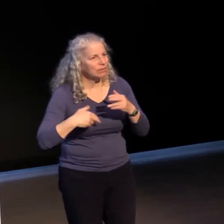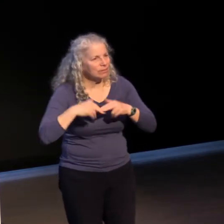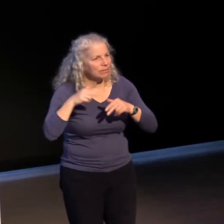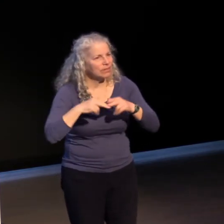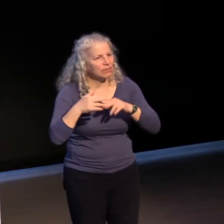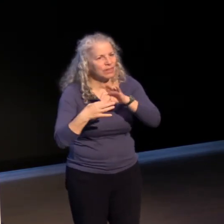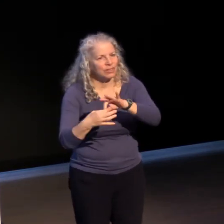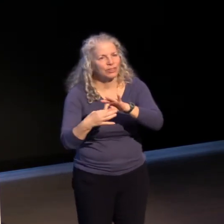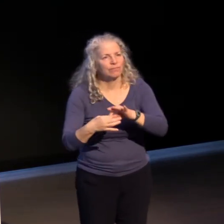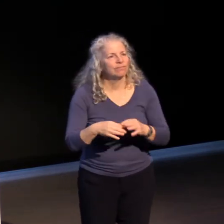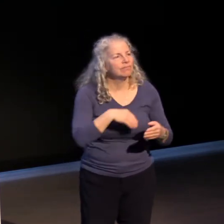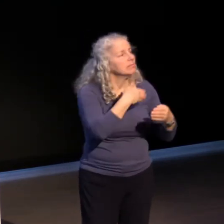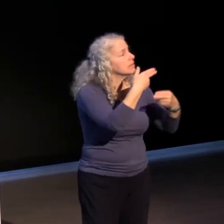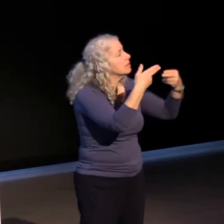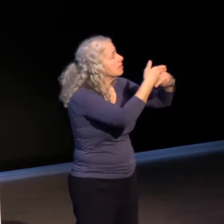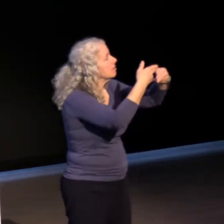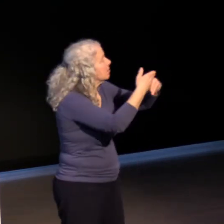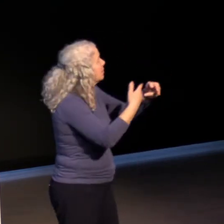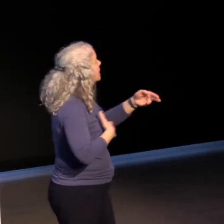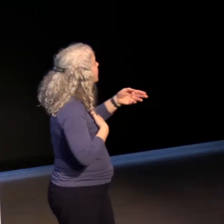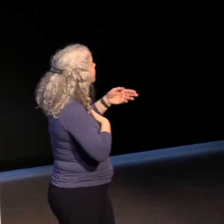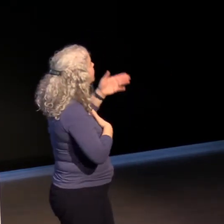Next slide.